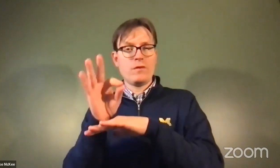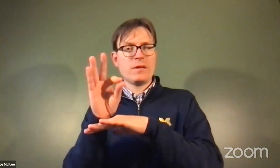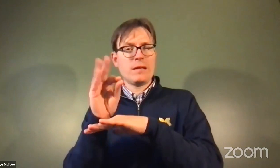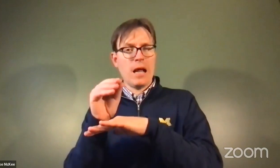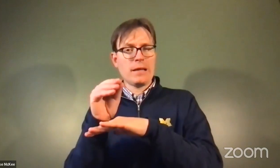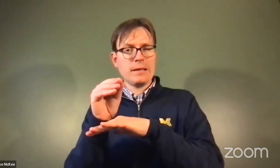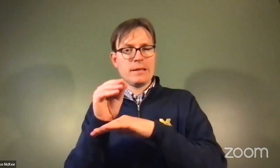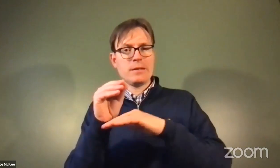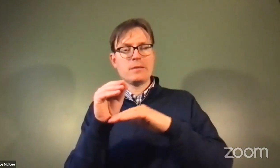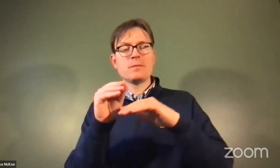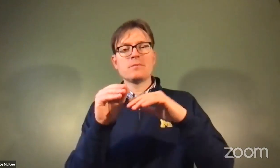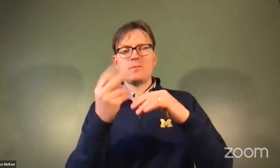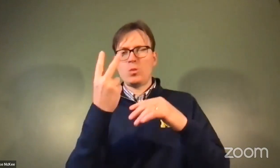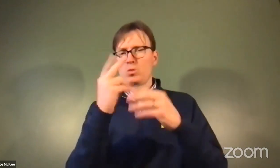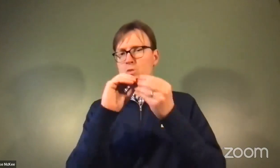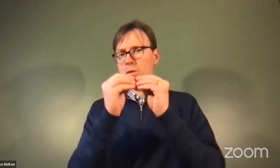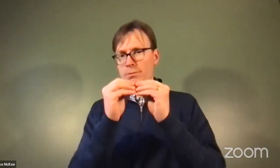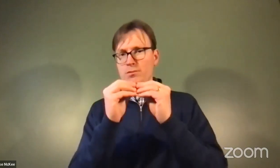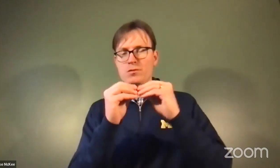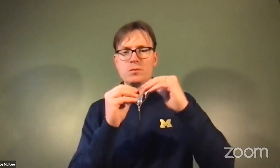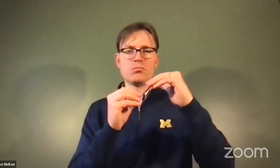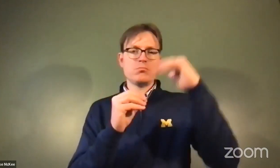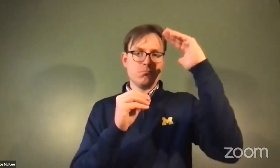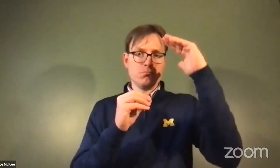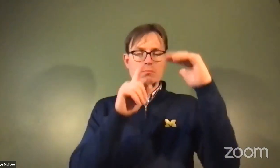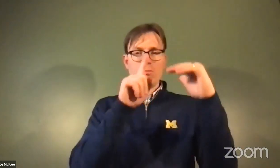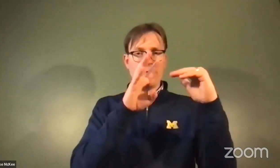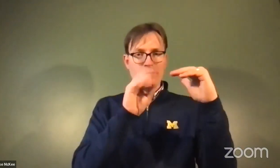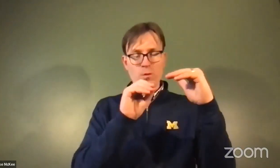If your numbers are higher than 140/90,